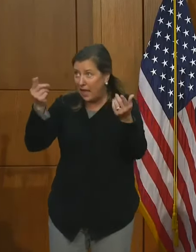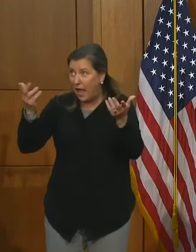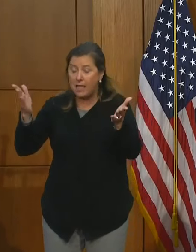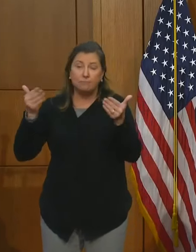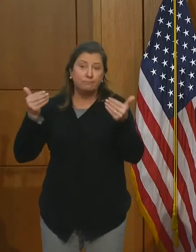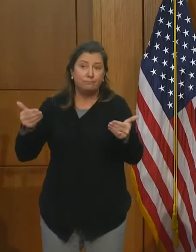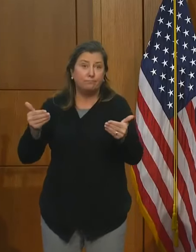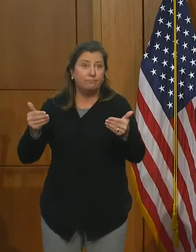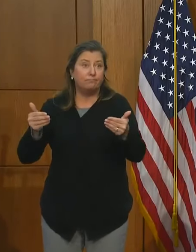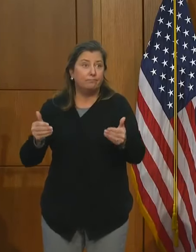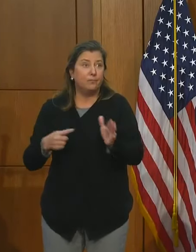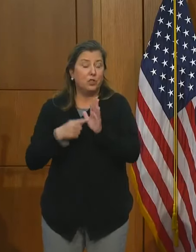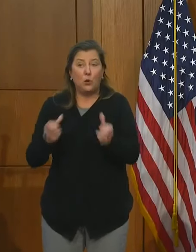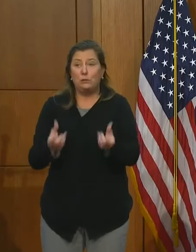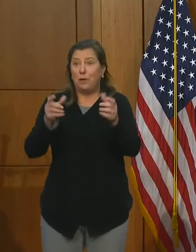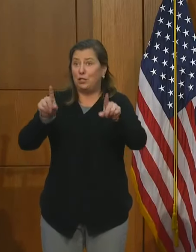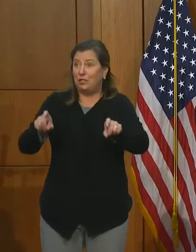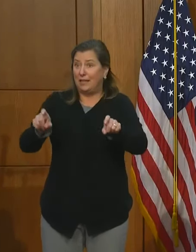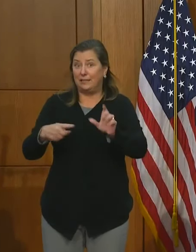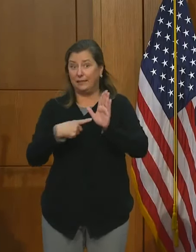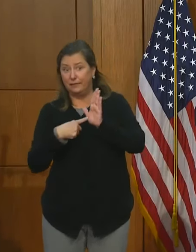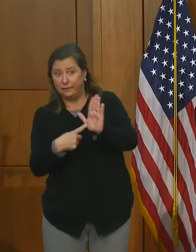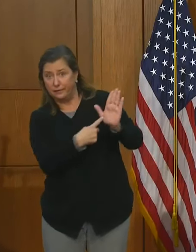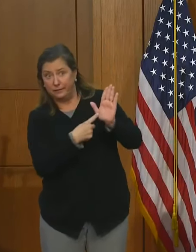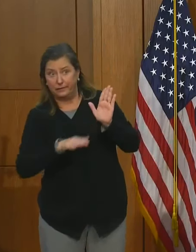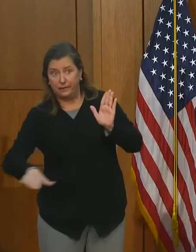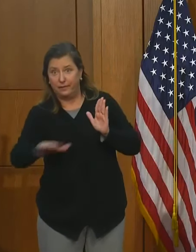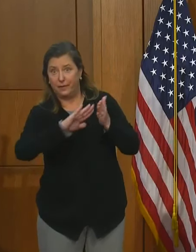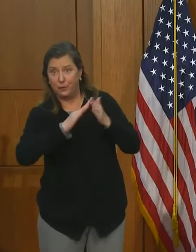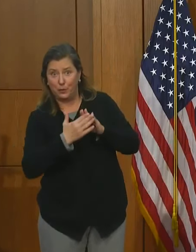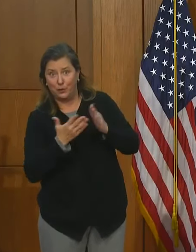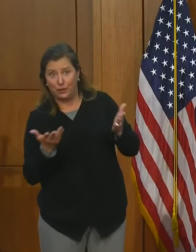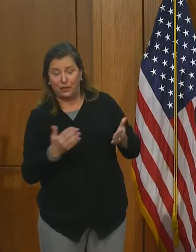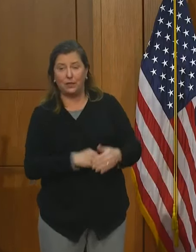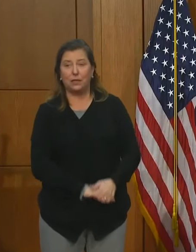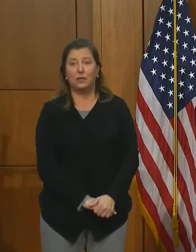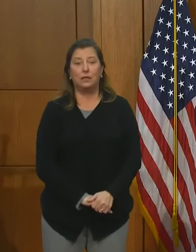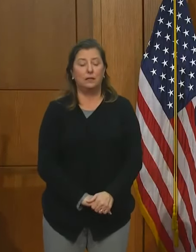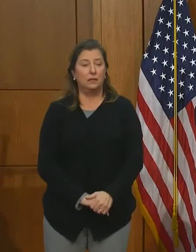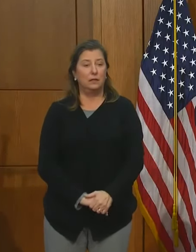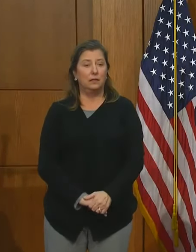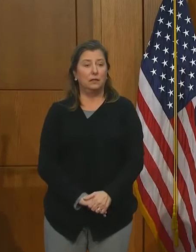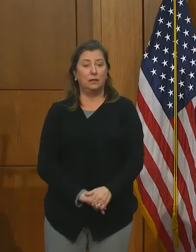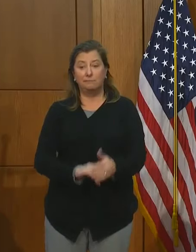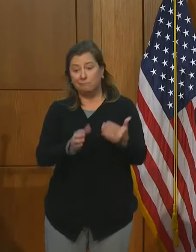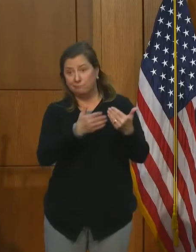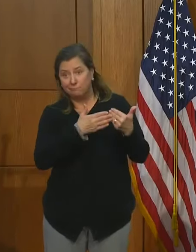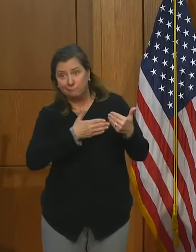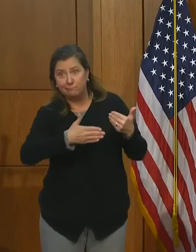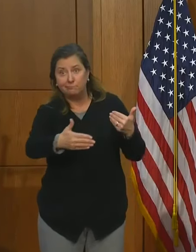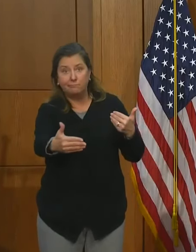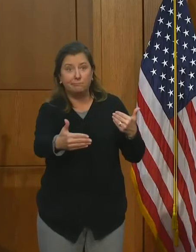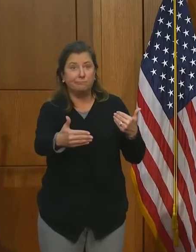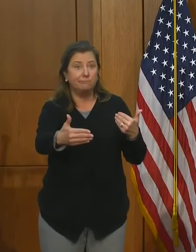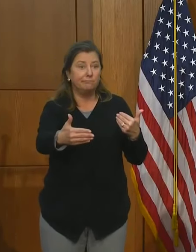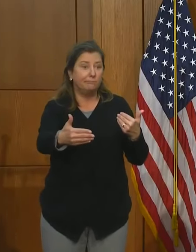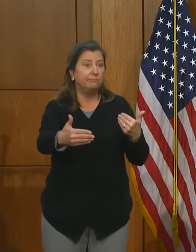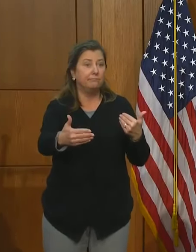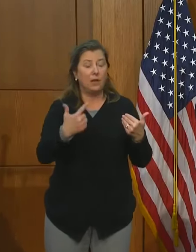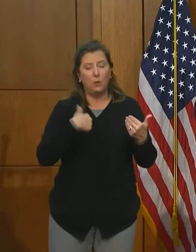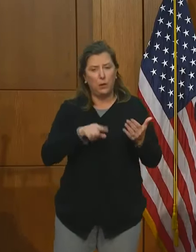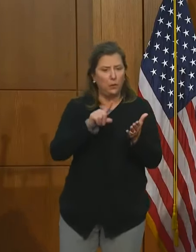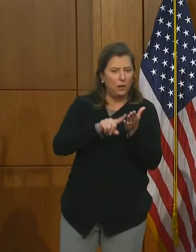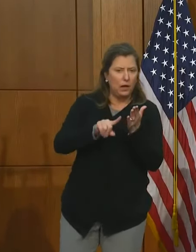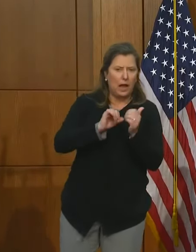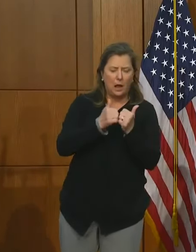as much testing as represented in the community. So going forward, we'll look into